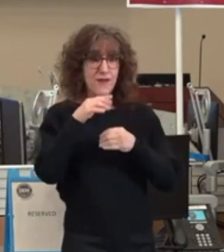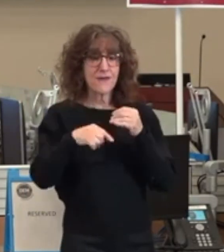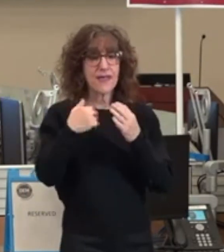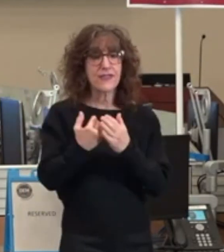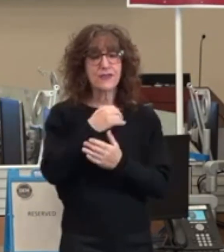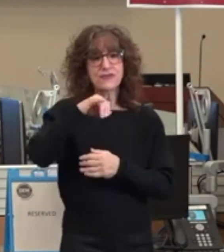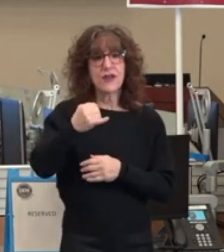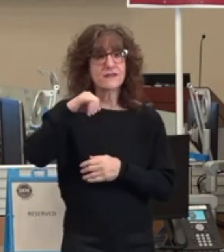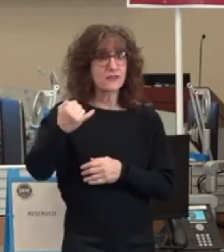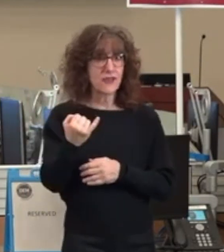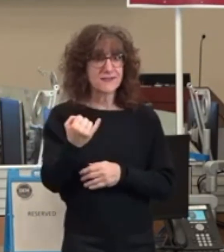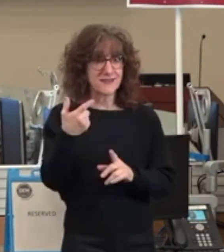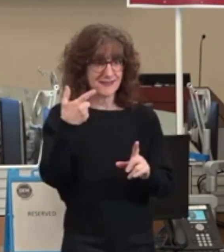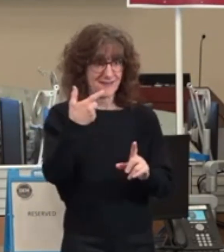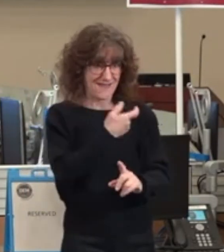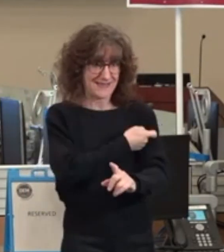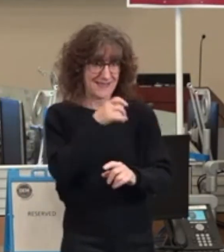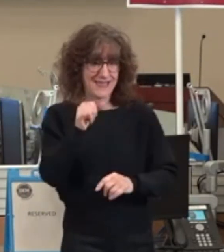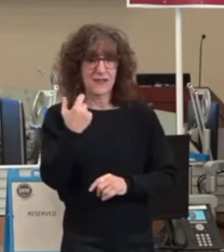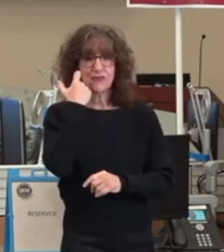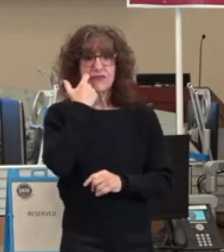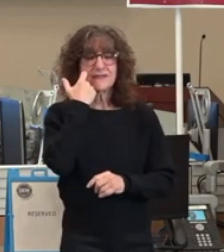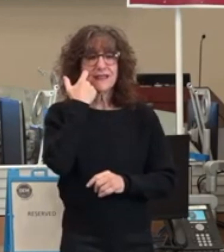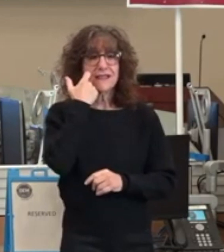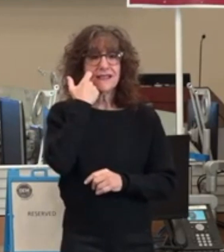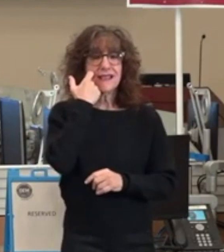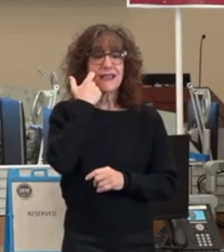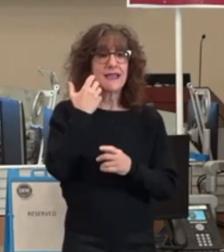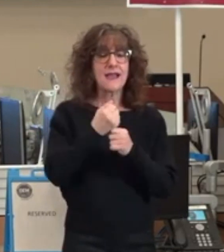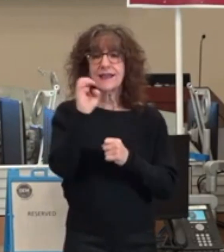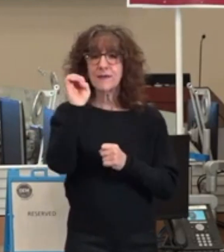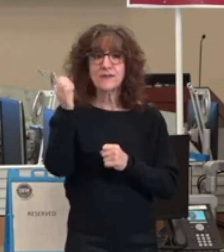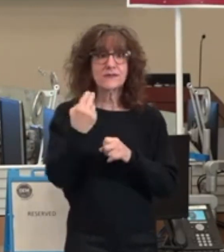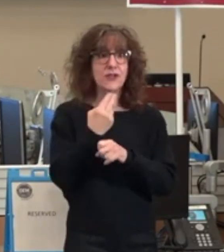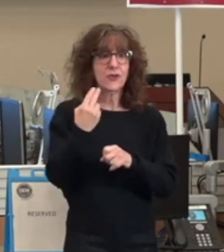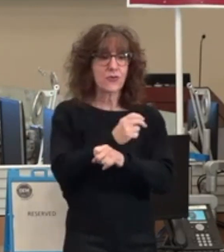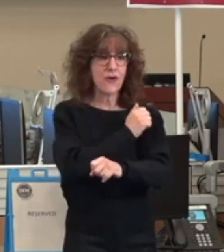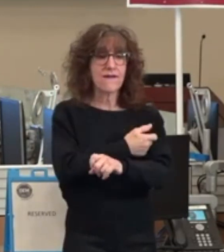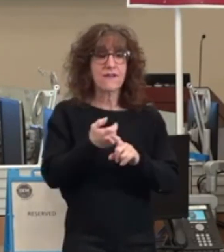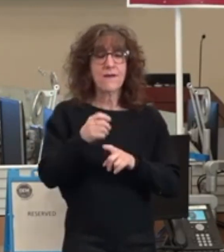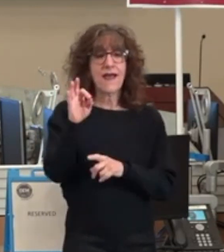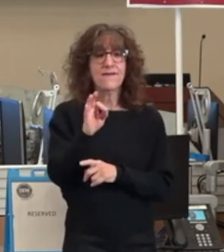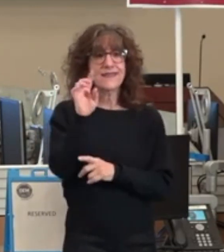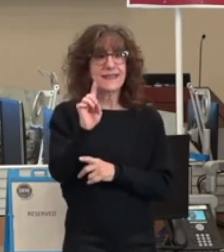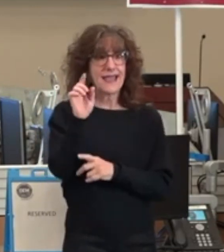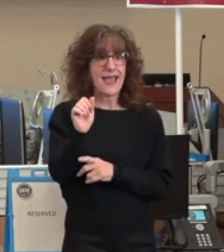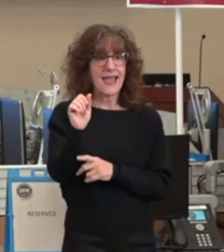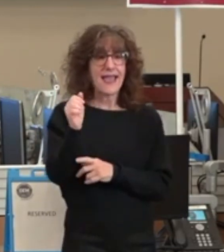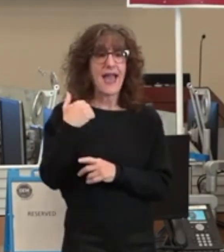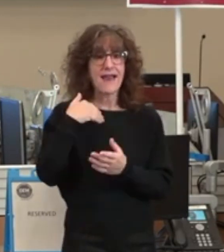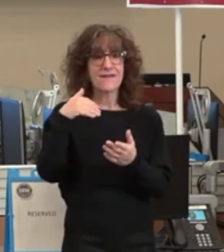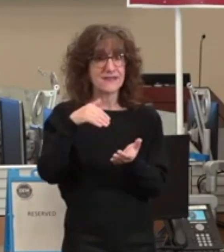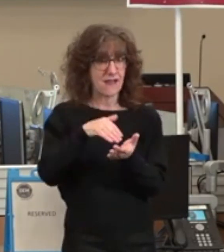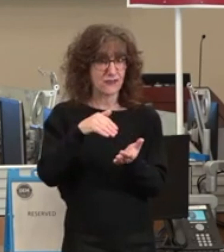new Johnson & Johnson vaccine that has recently received emergency use authorization from the Food and Drug Administration. We have a